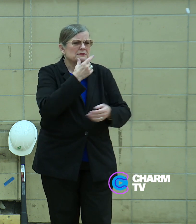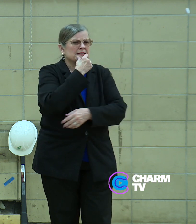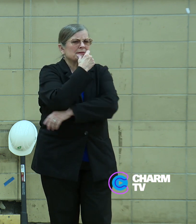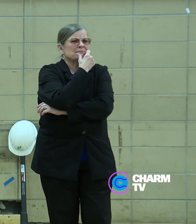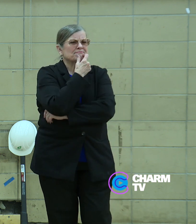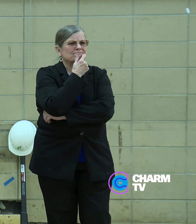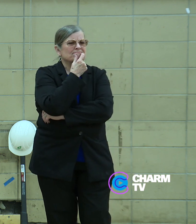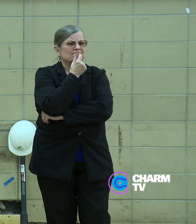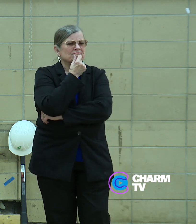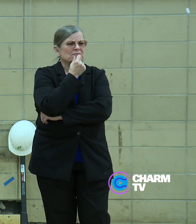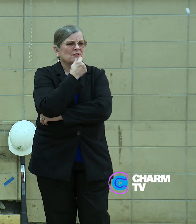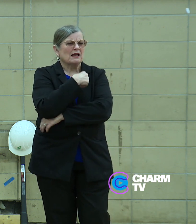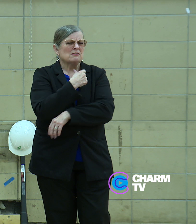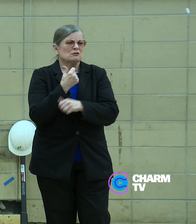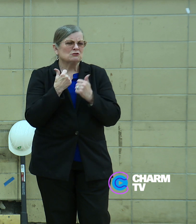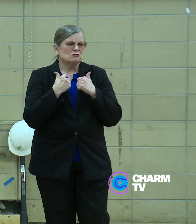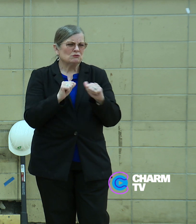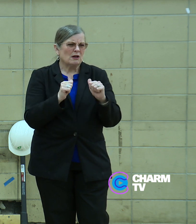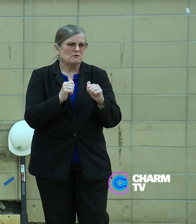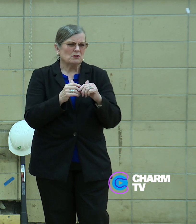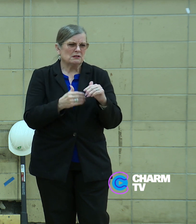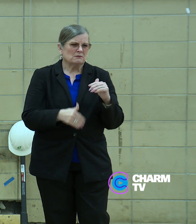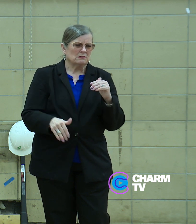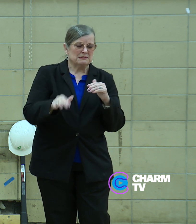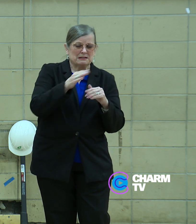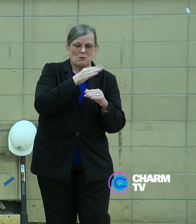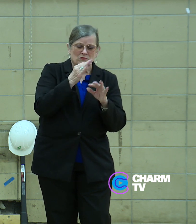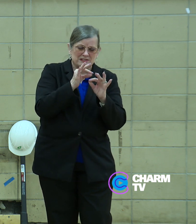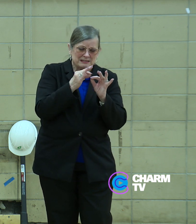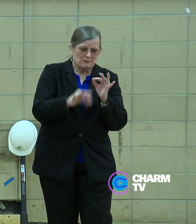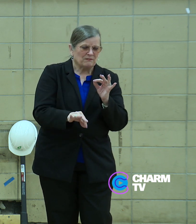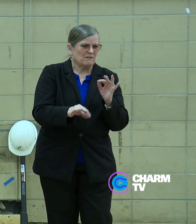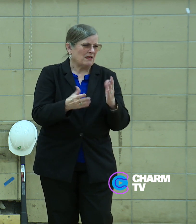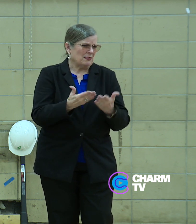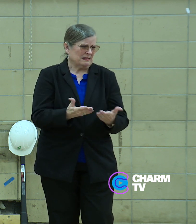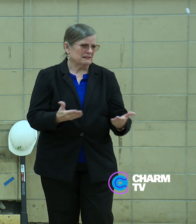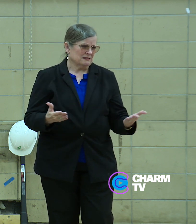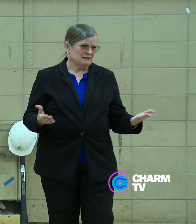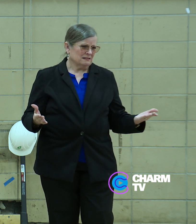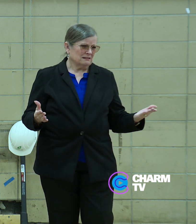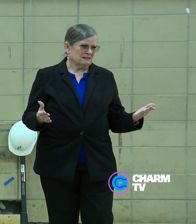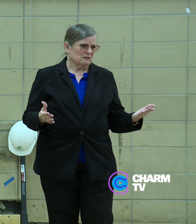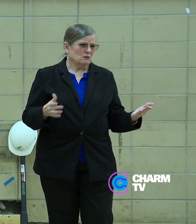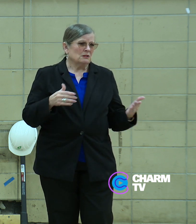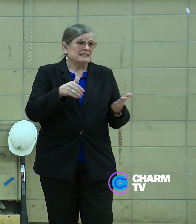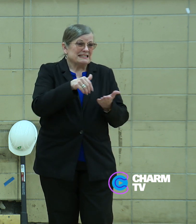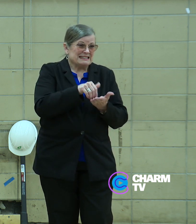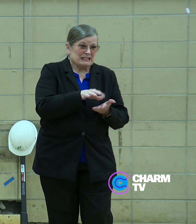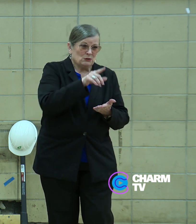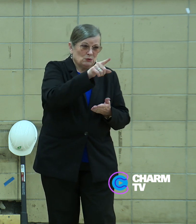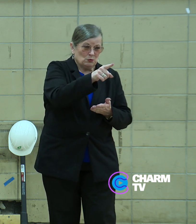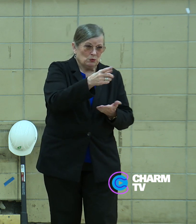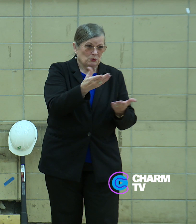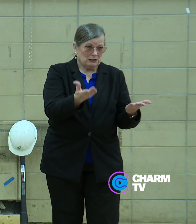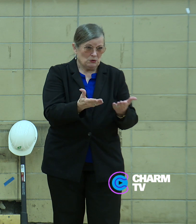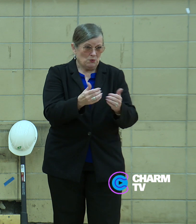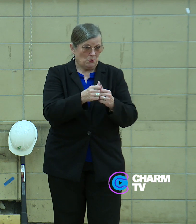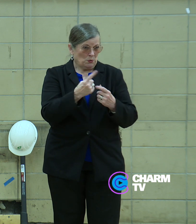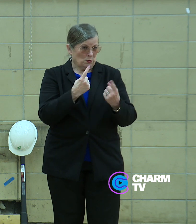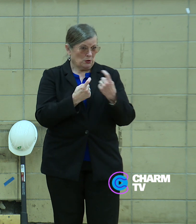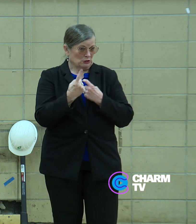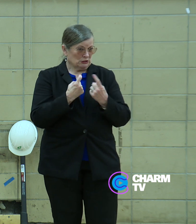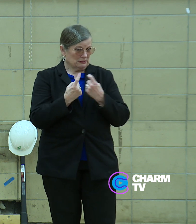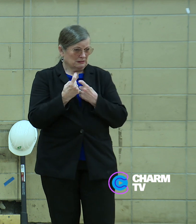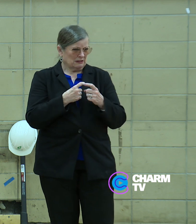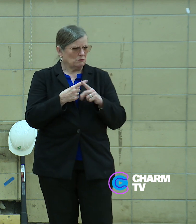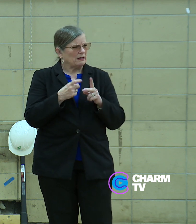like to try to oversimplify things, right? And folks send you here with questions to ask that oversimplify things. But let's be